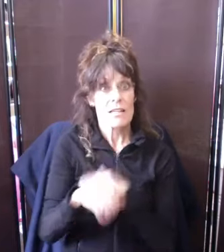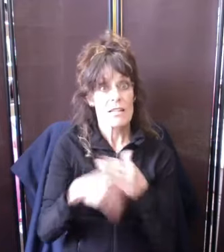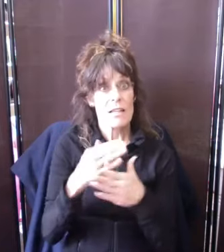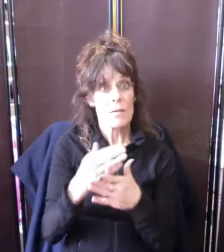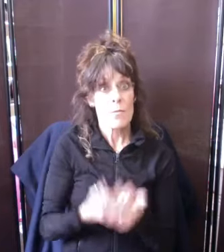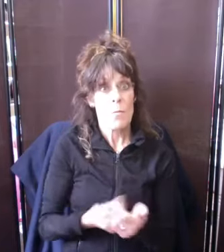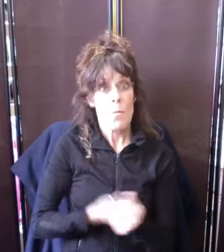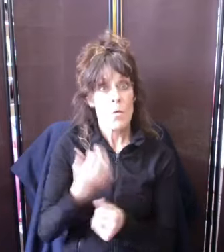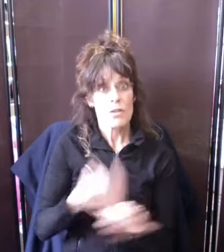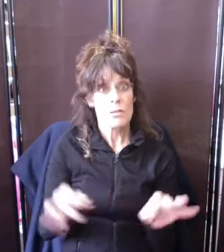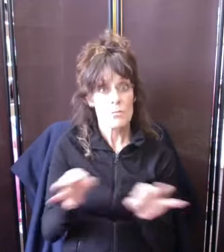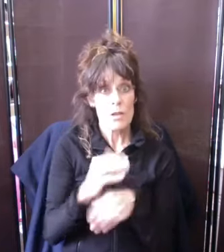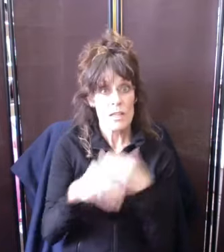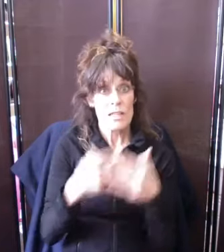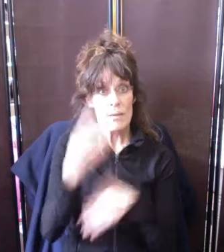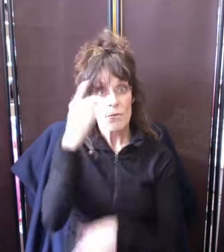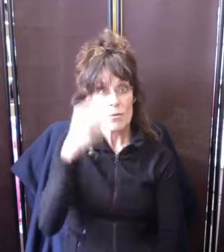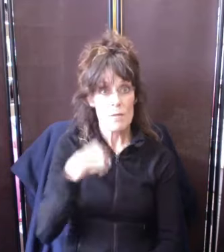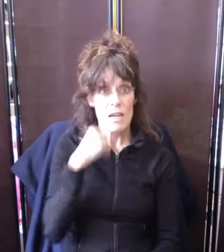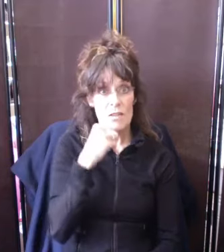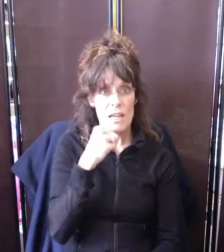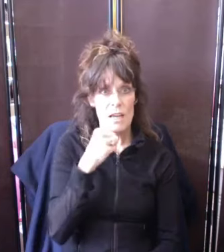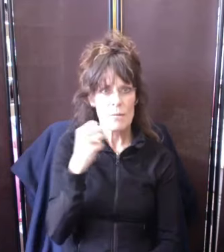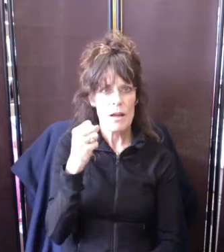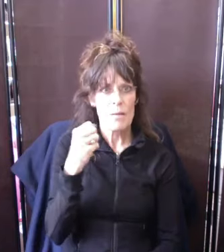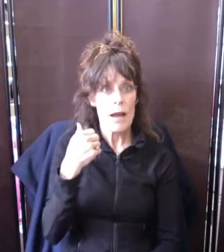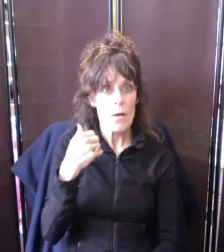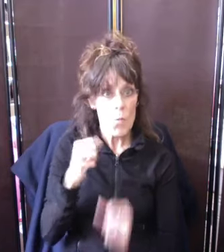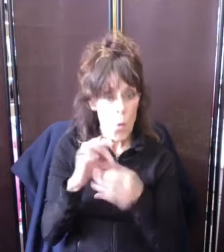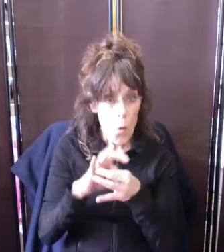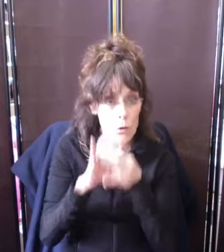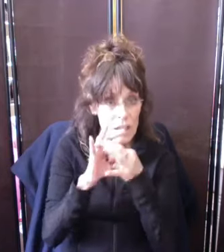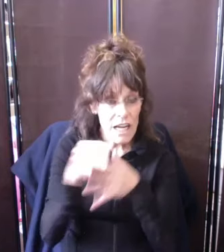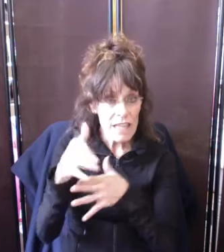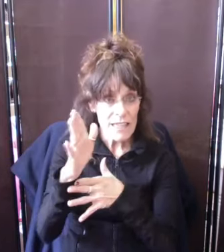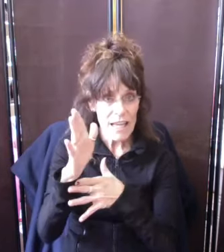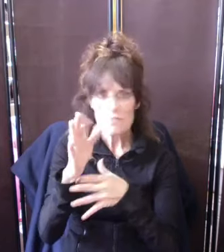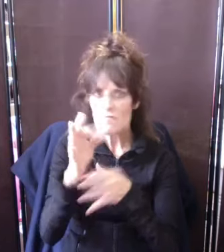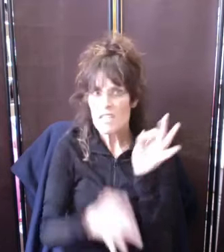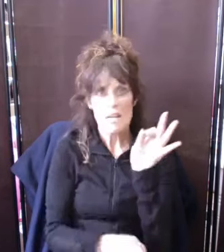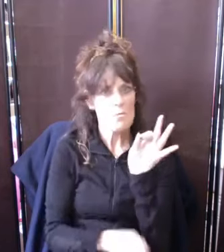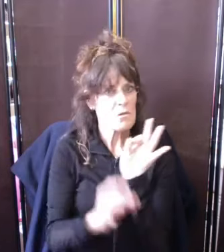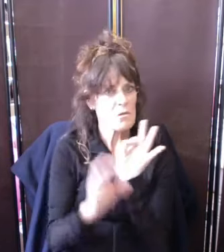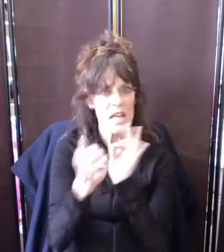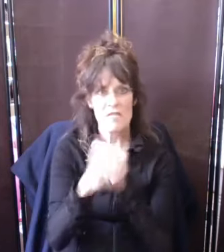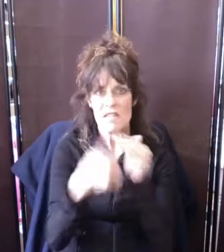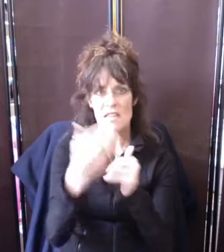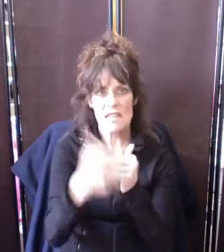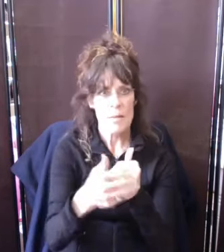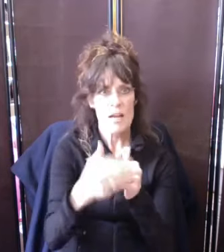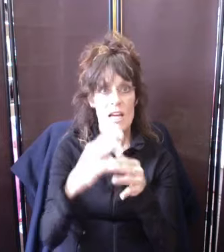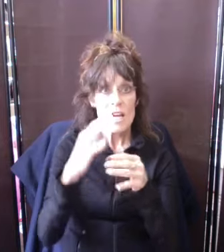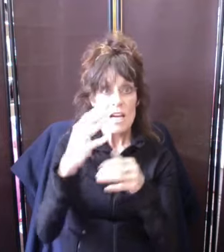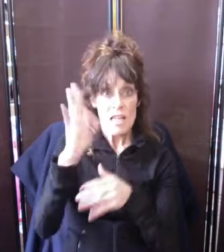day. Am I holding God's hand all through the day? Simplest 10th step you'll ever do. Am I holding God's hand? Because when I'm holding God's